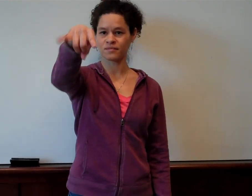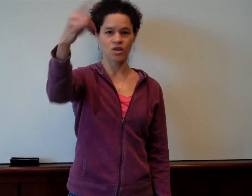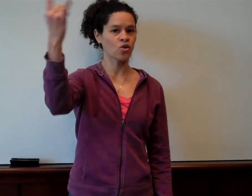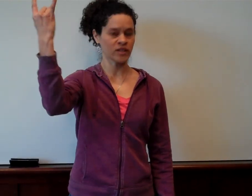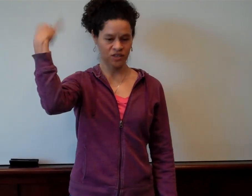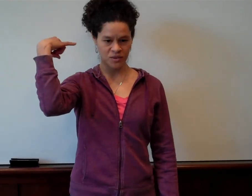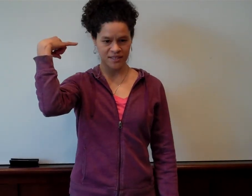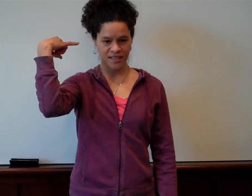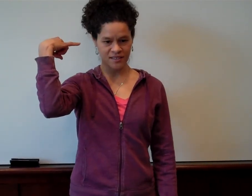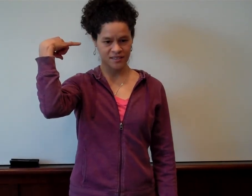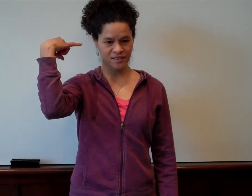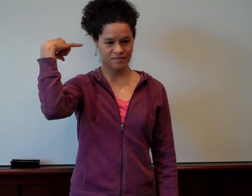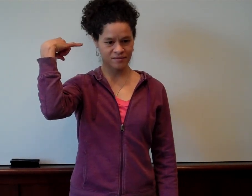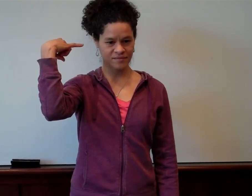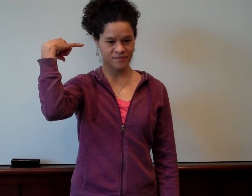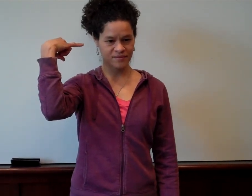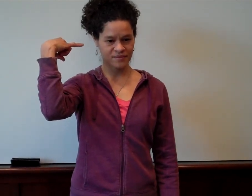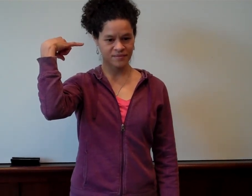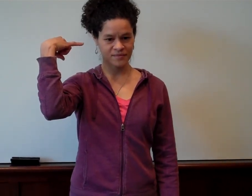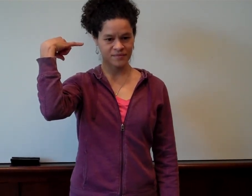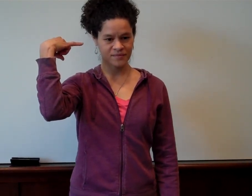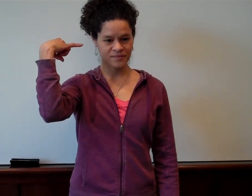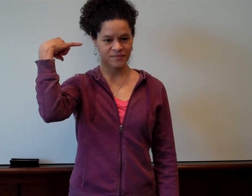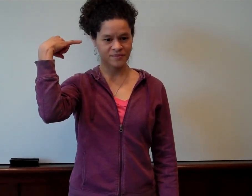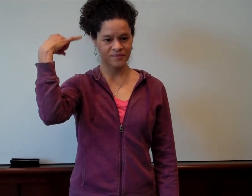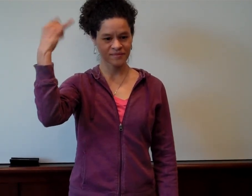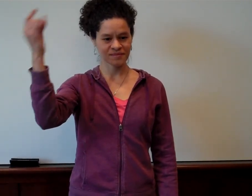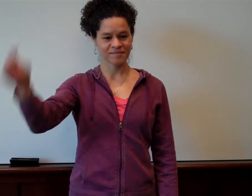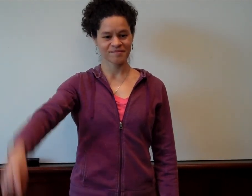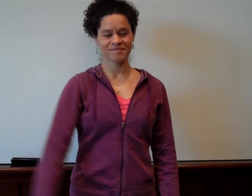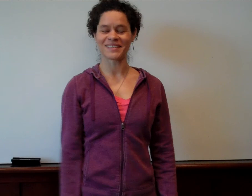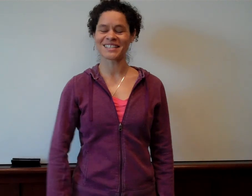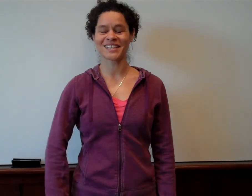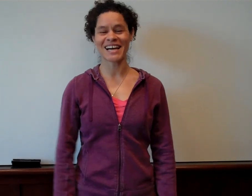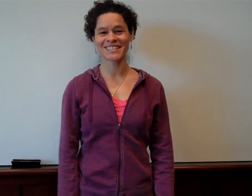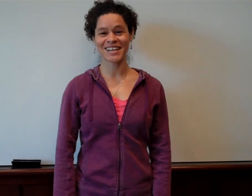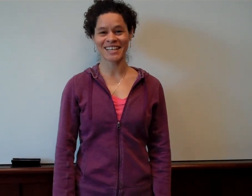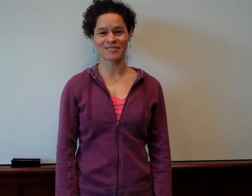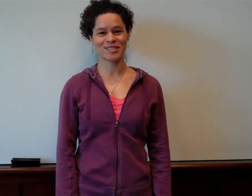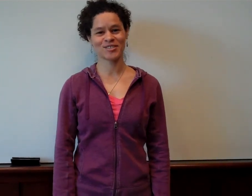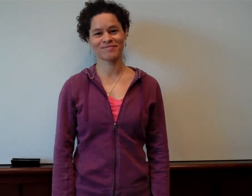according to its tense. That's the Latin sign language.